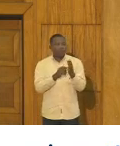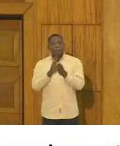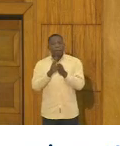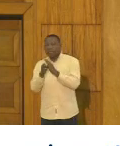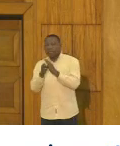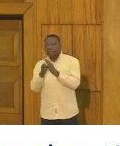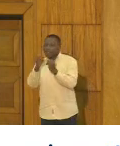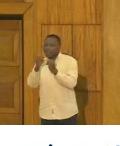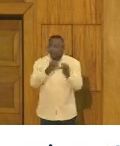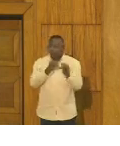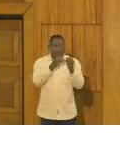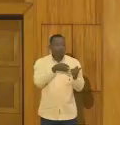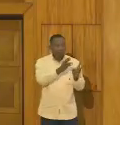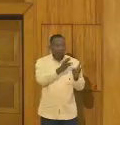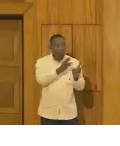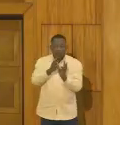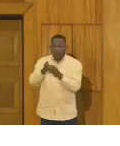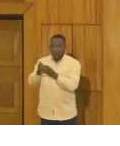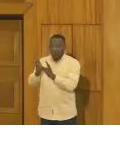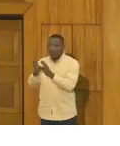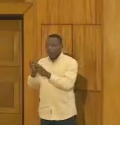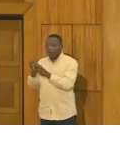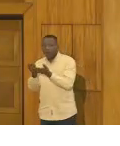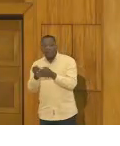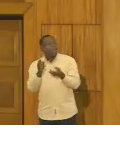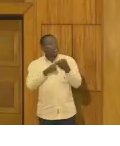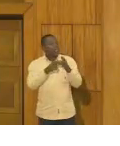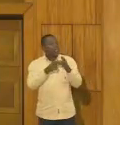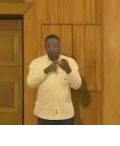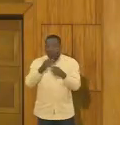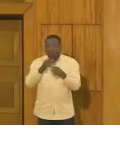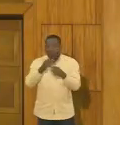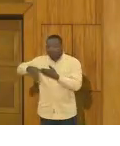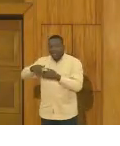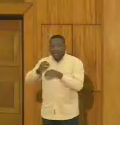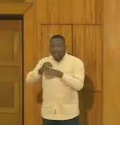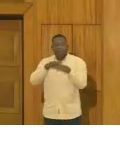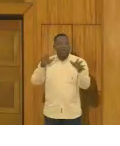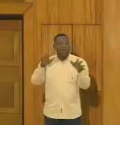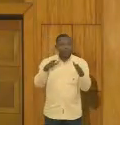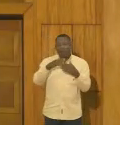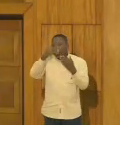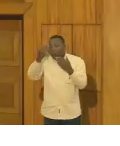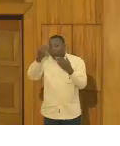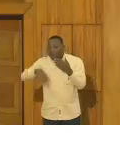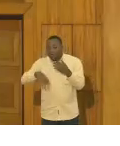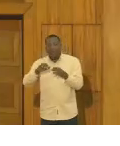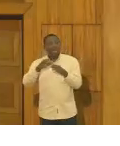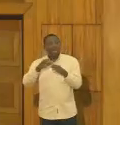individual characteristics, such as efficacy, side effects, cost, and dosing schedule.